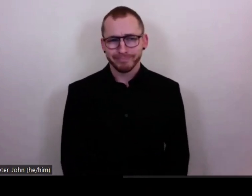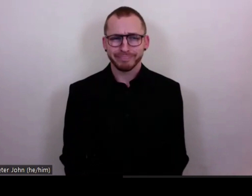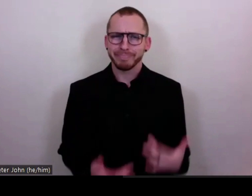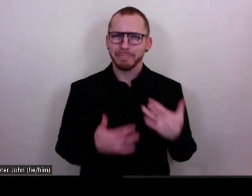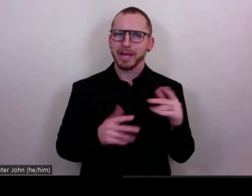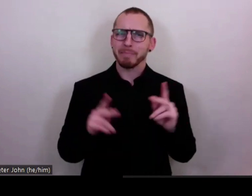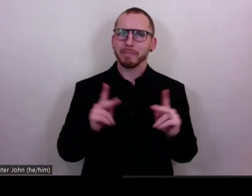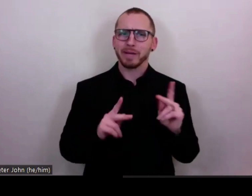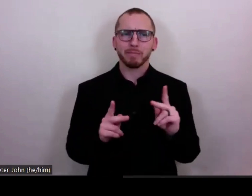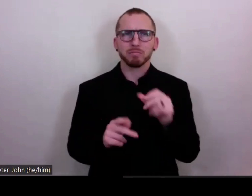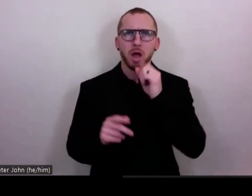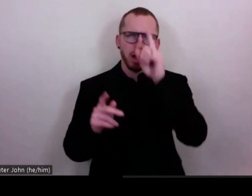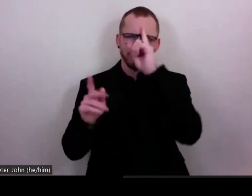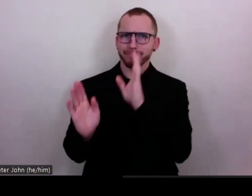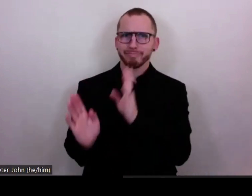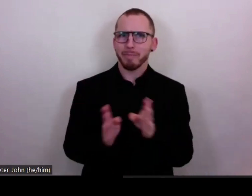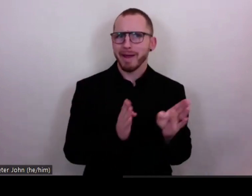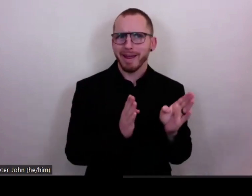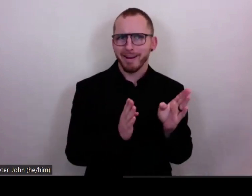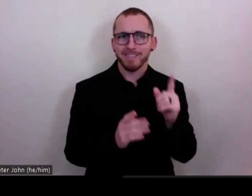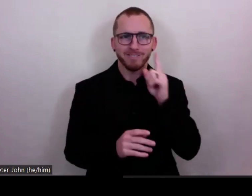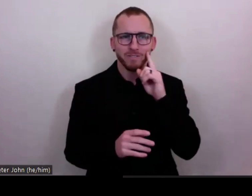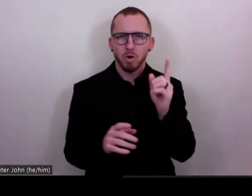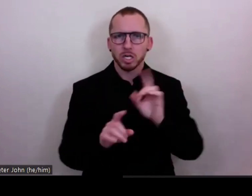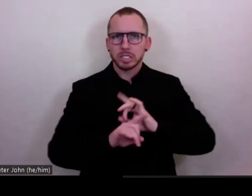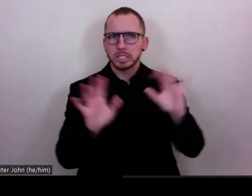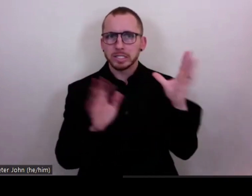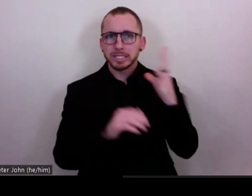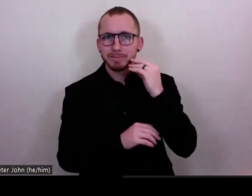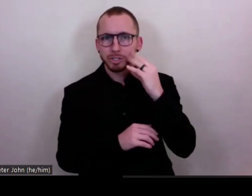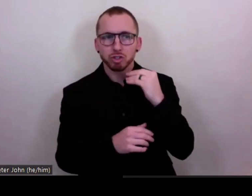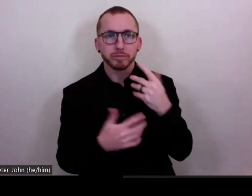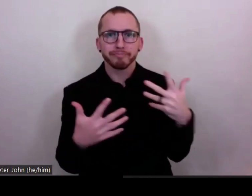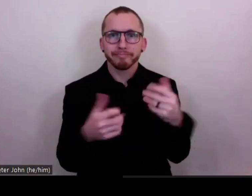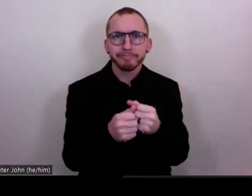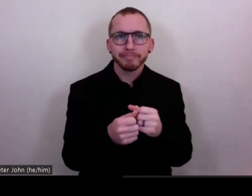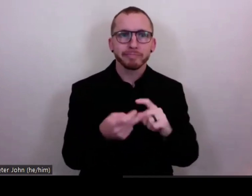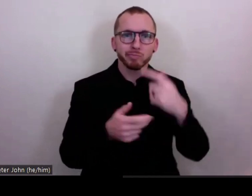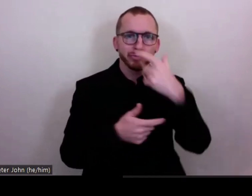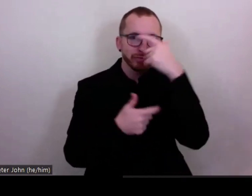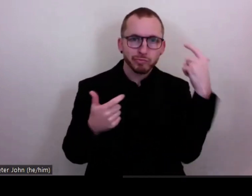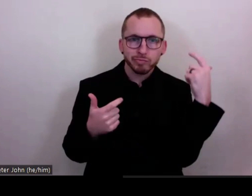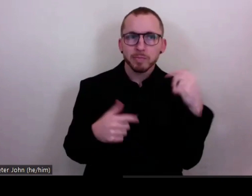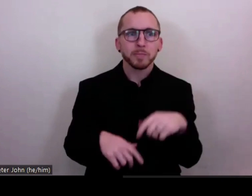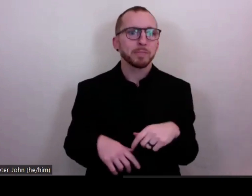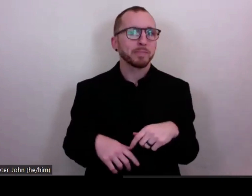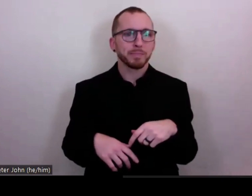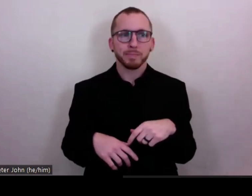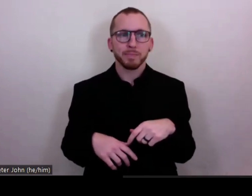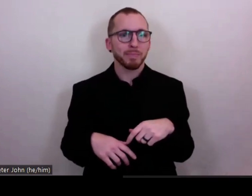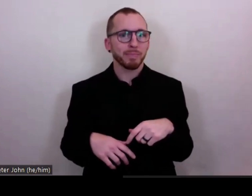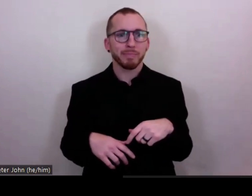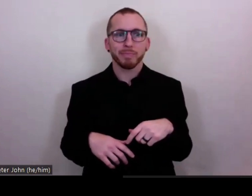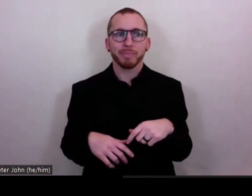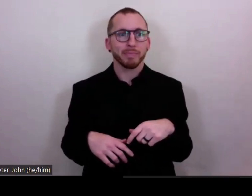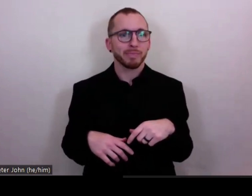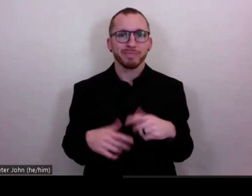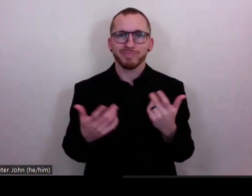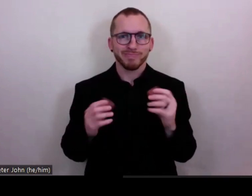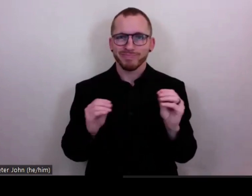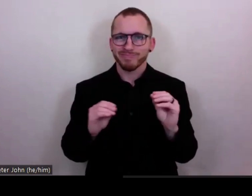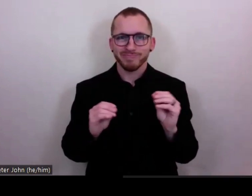people prepared for that experience, either themselves or the family of that individual?